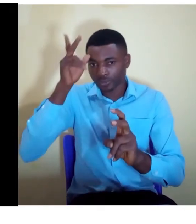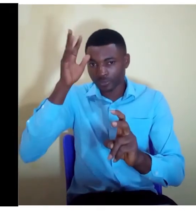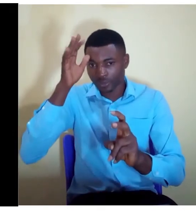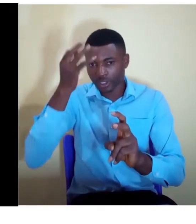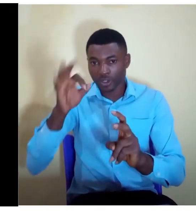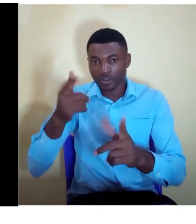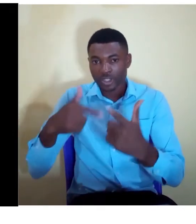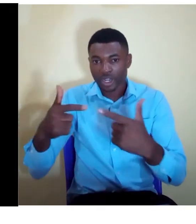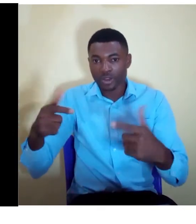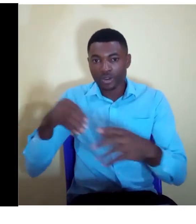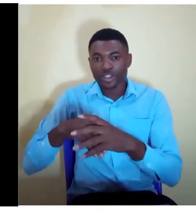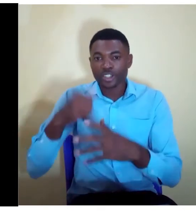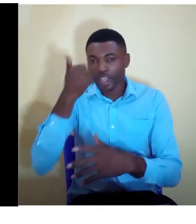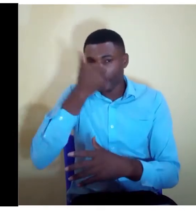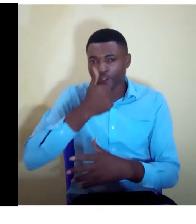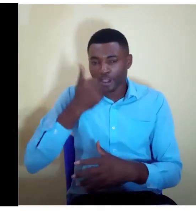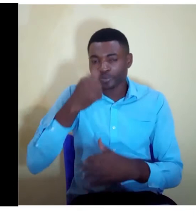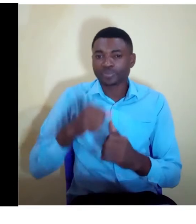sign language in Africa.